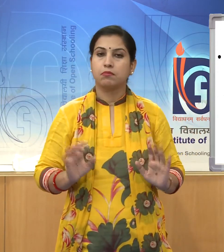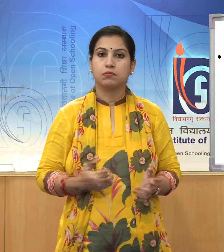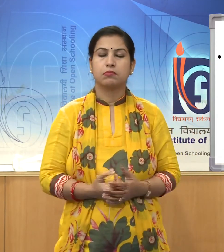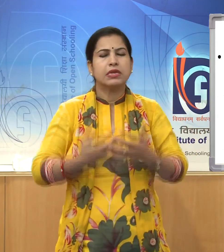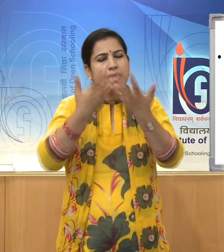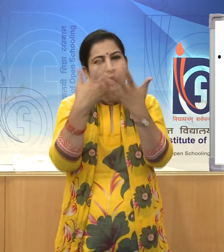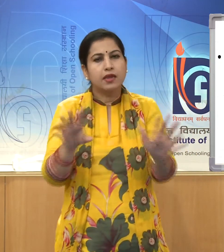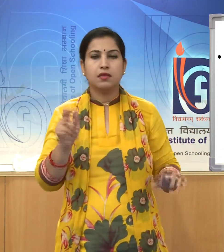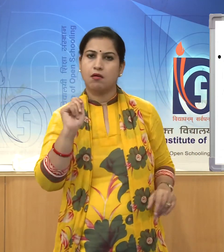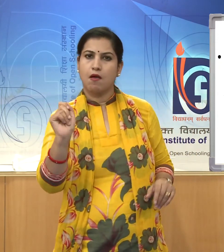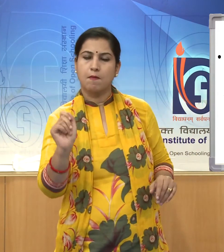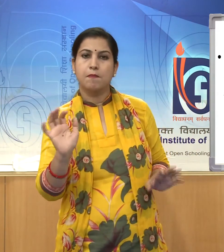Any work which is